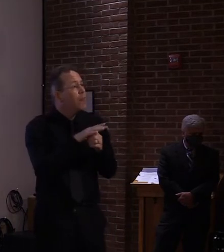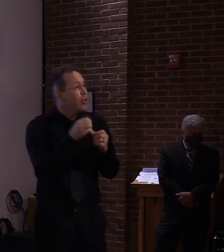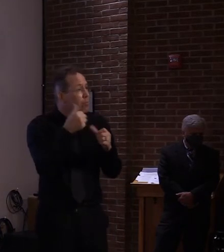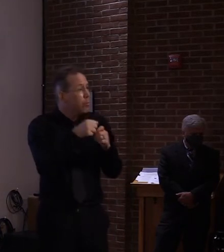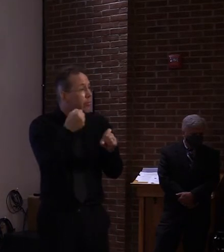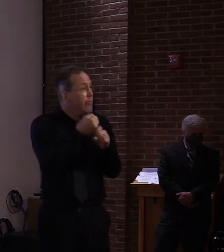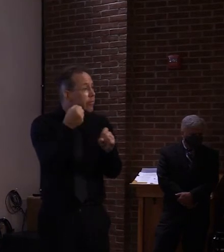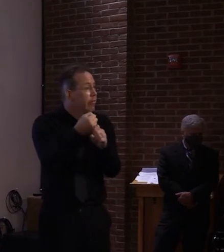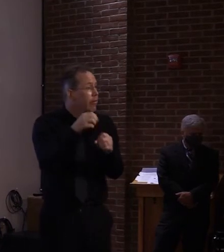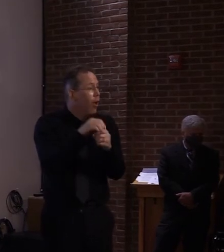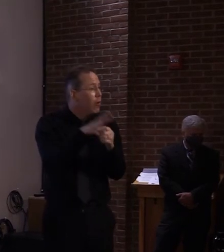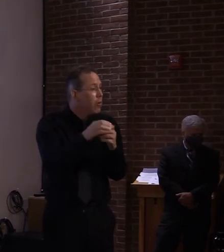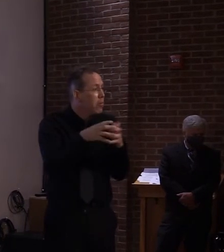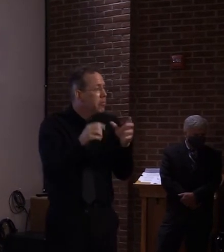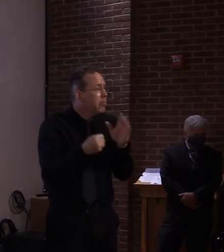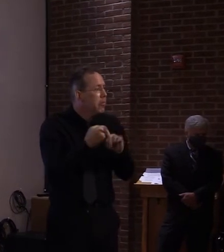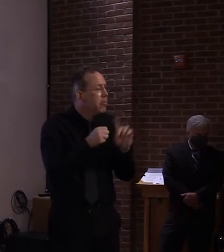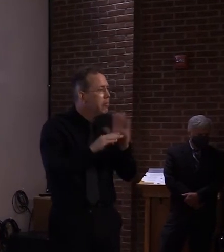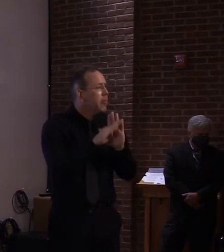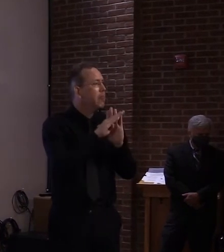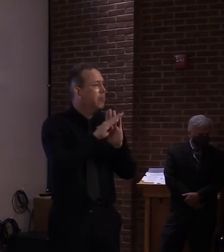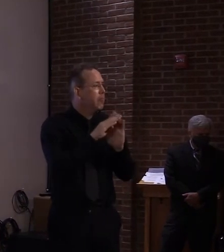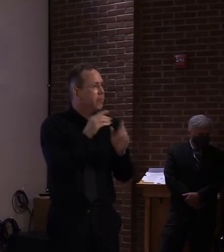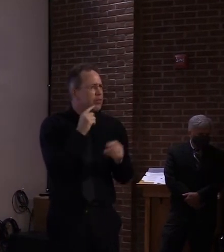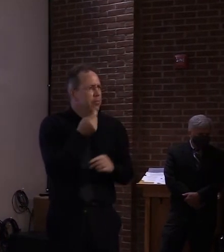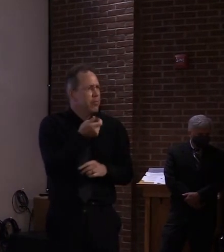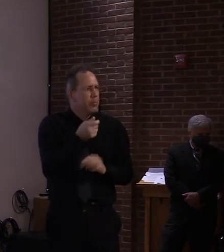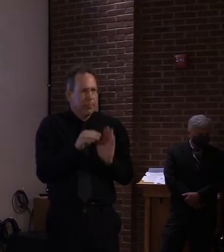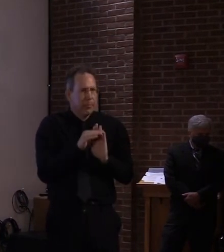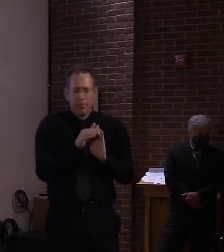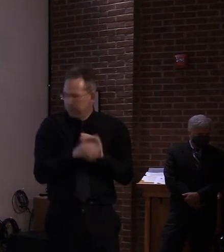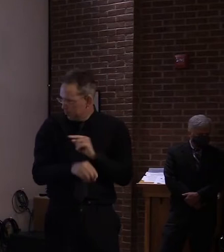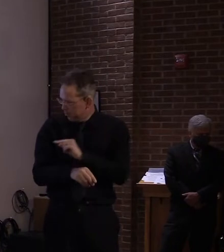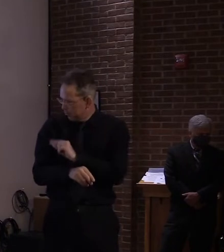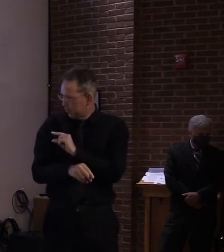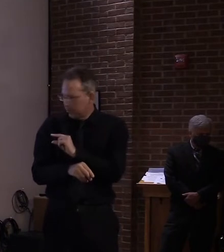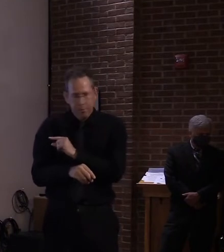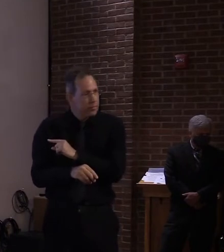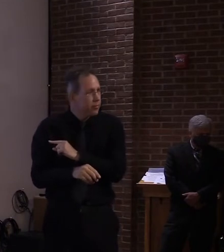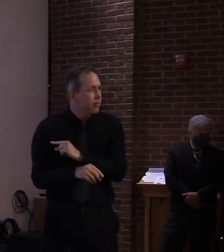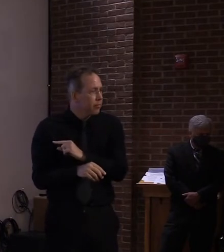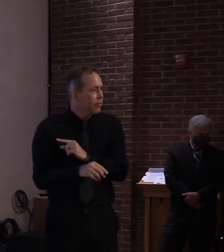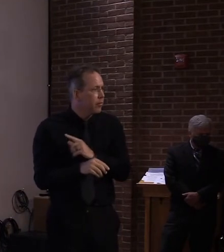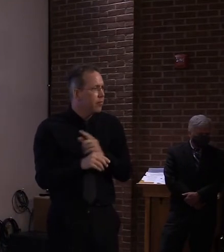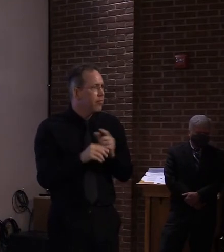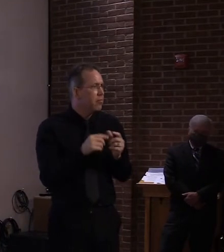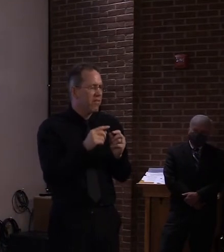one would expect. But that's quickly come back down again.